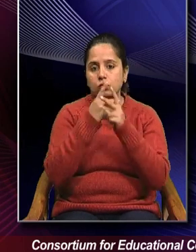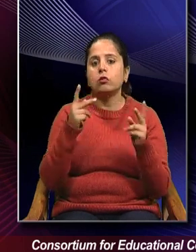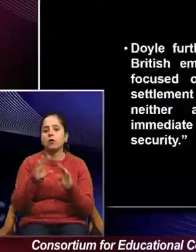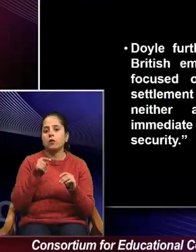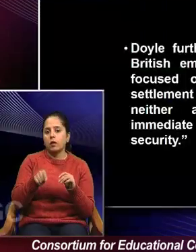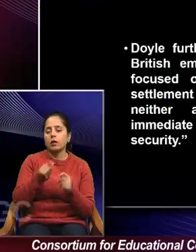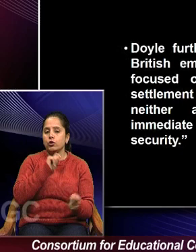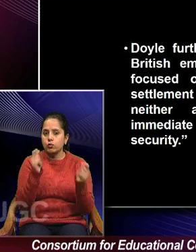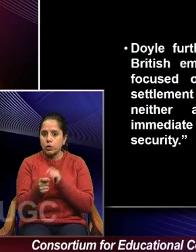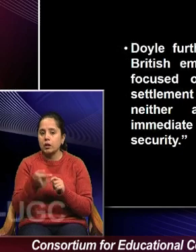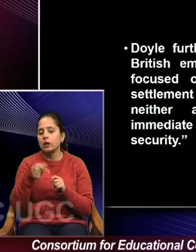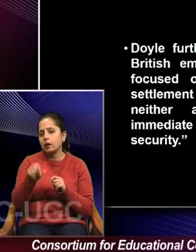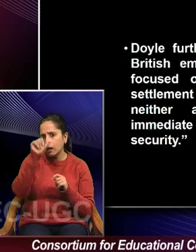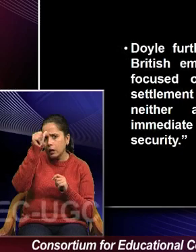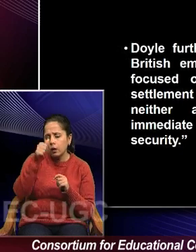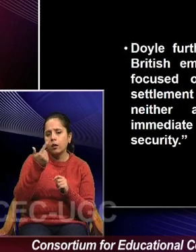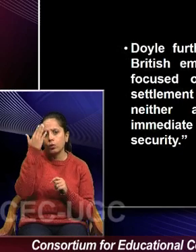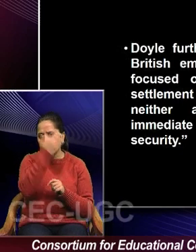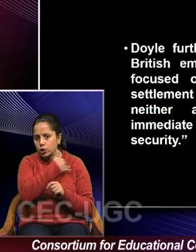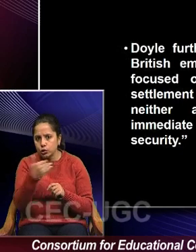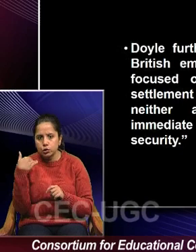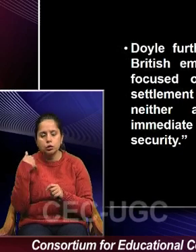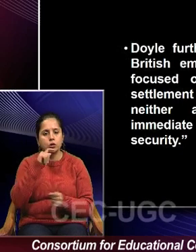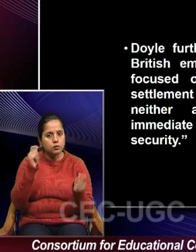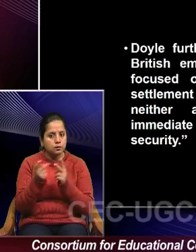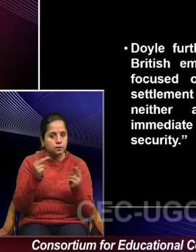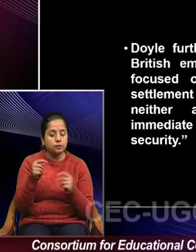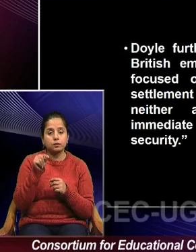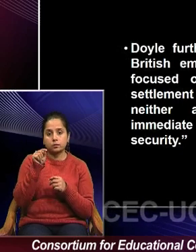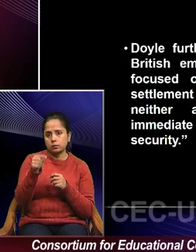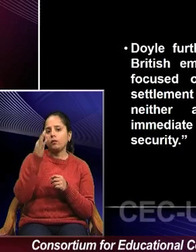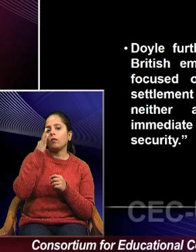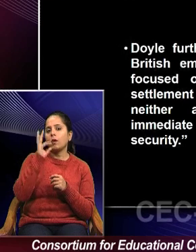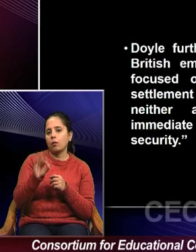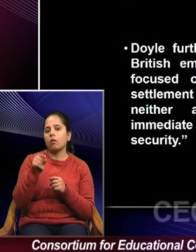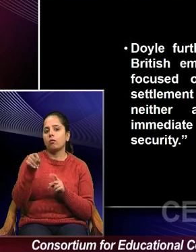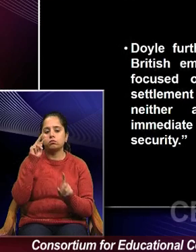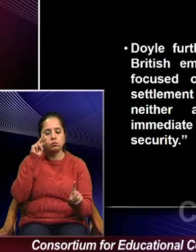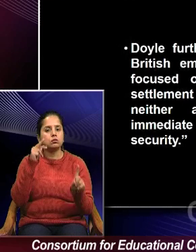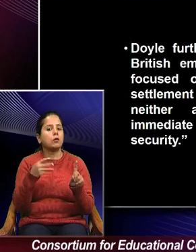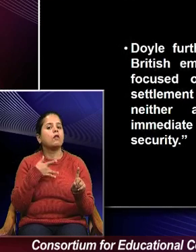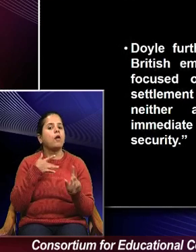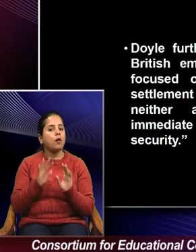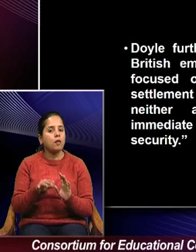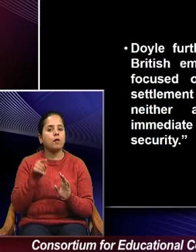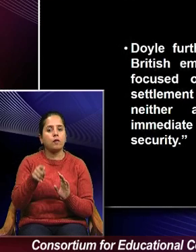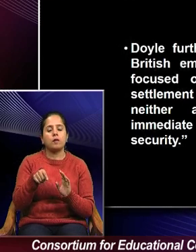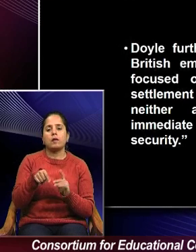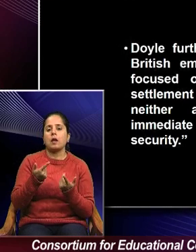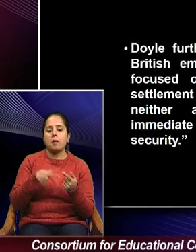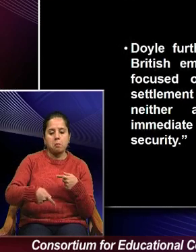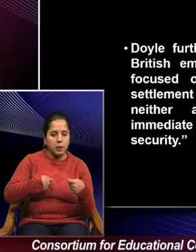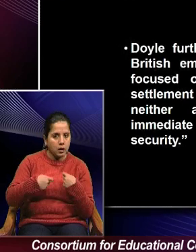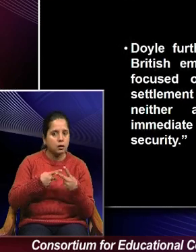of converting Indians to Christianity. So, that was an important aspect. Apart from the trade and commerce,